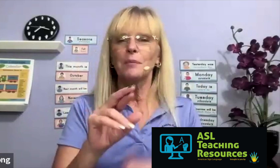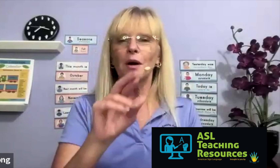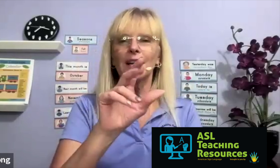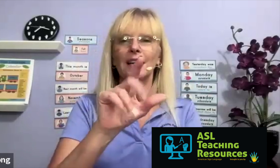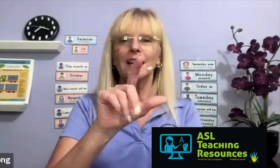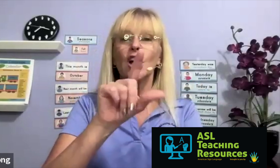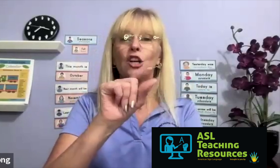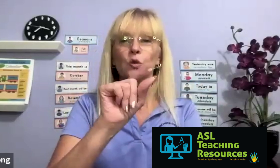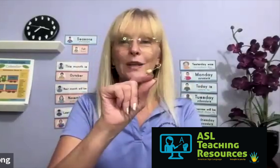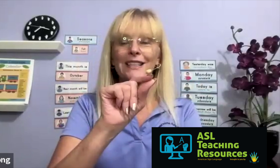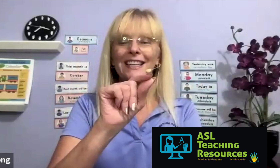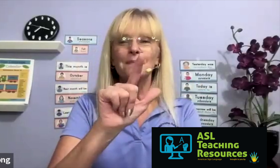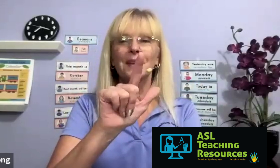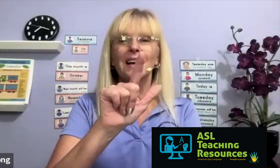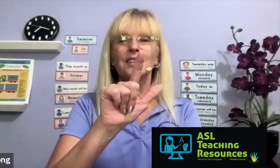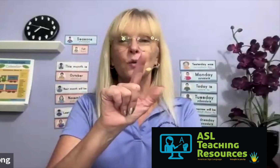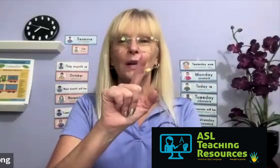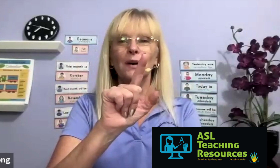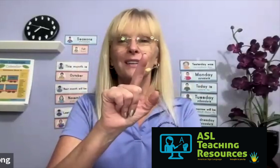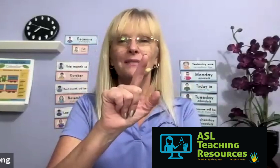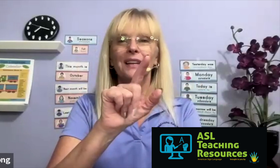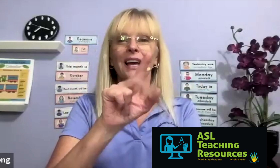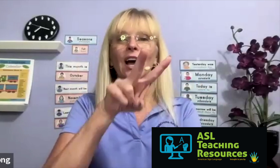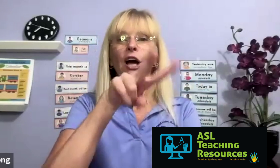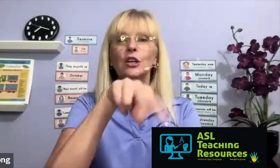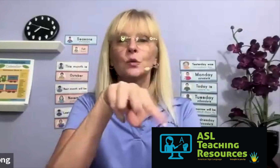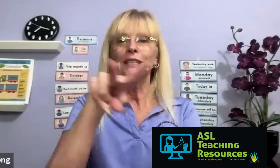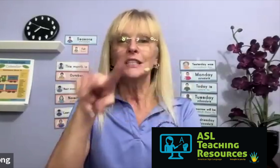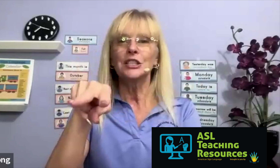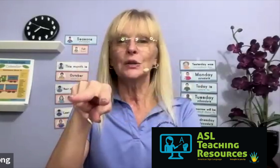part again. 20, 21, 22,